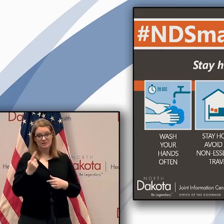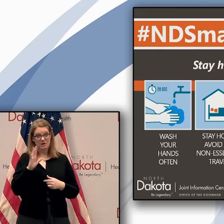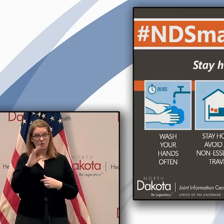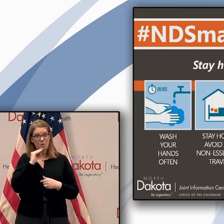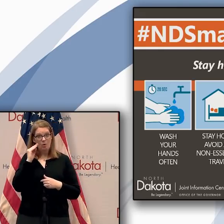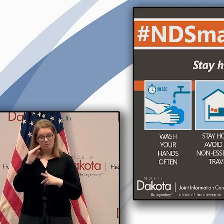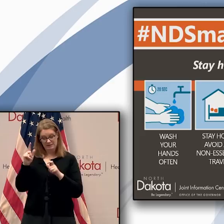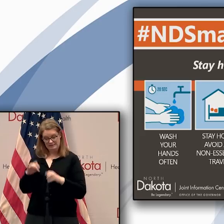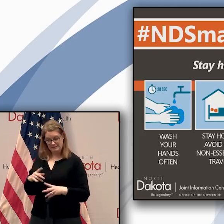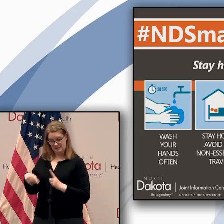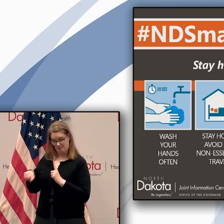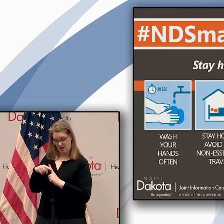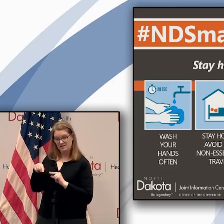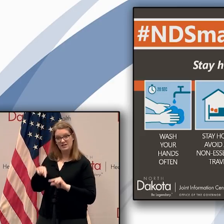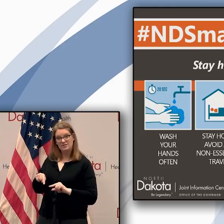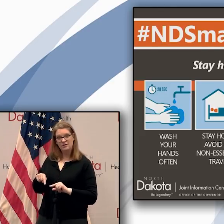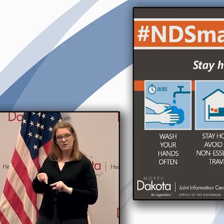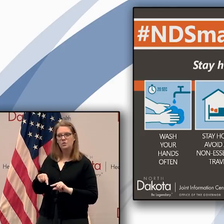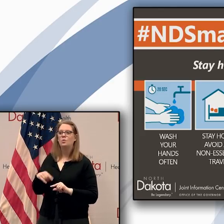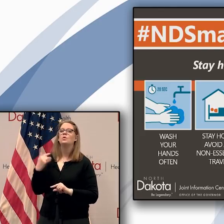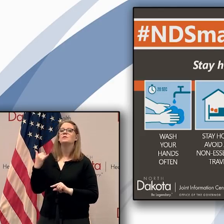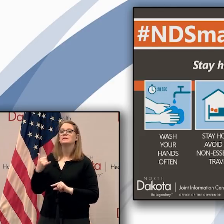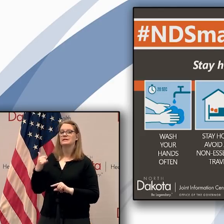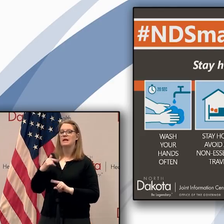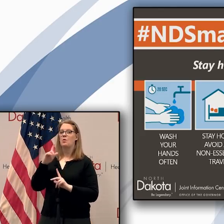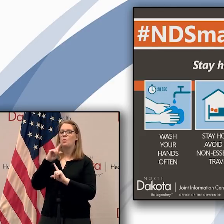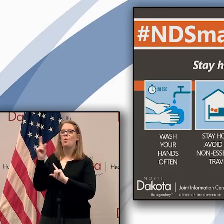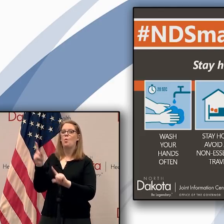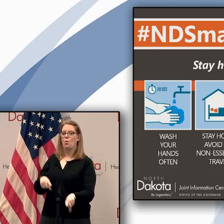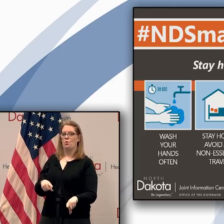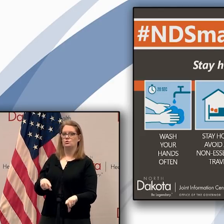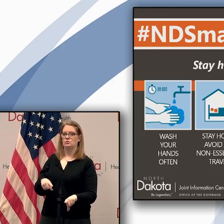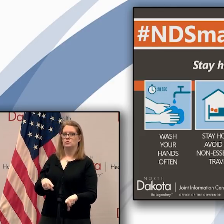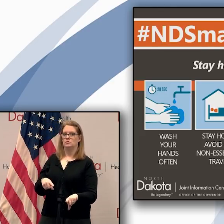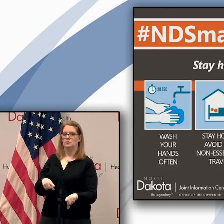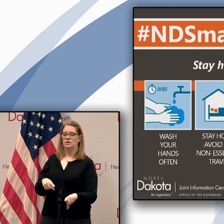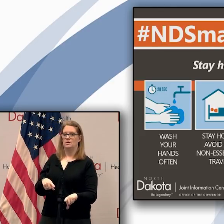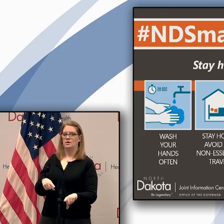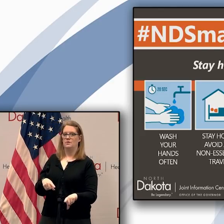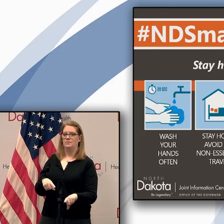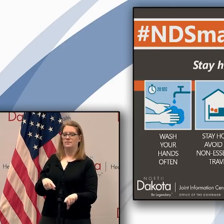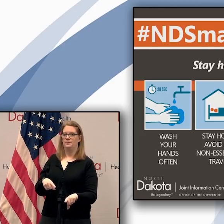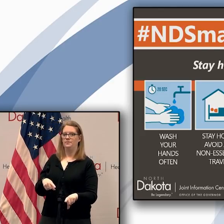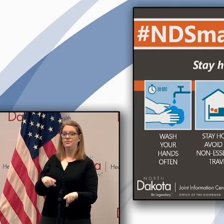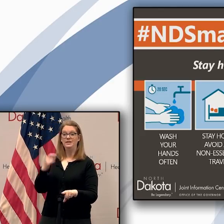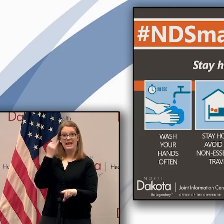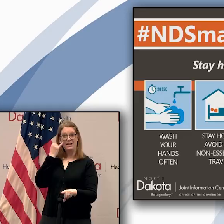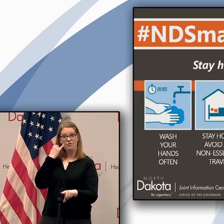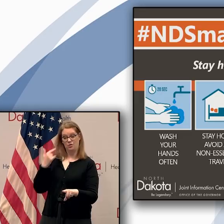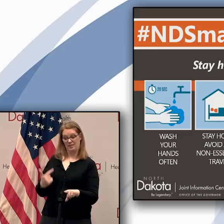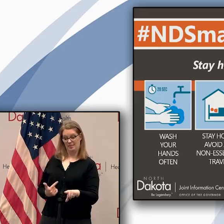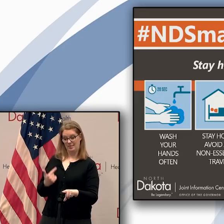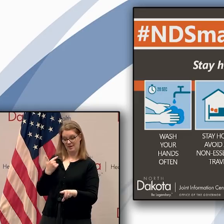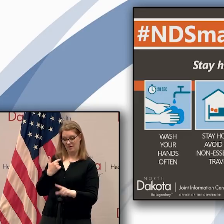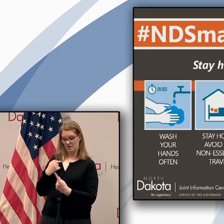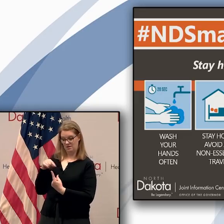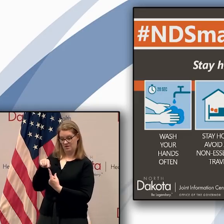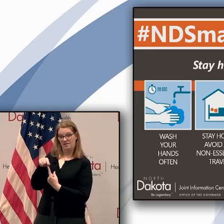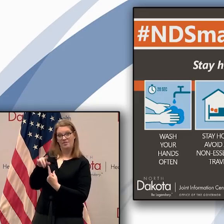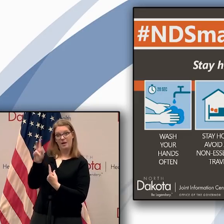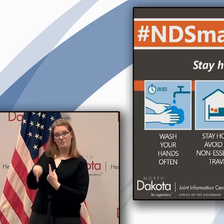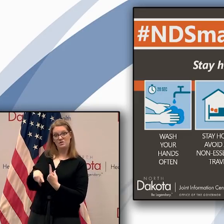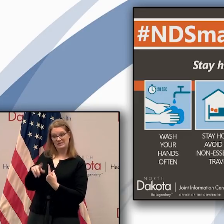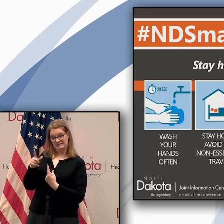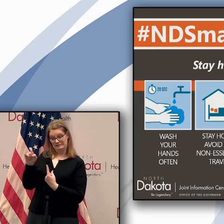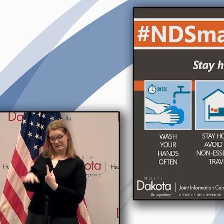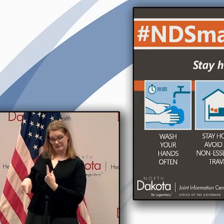positive, we've got the orders out there right now that we're asking those that are, if you're living a household member with someone who's tested positive, that